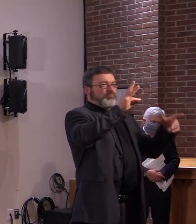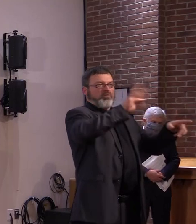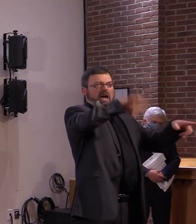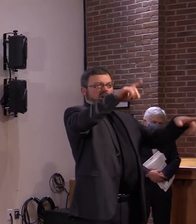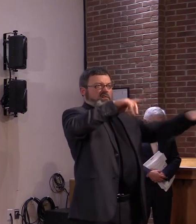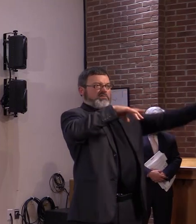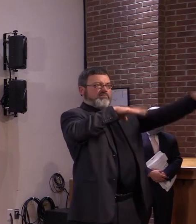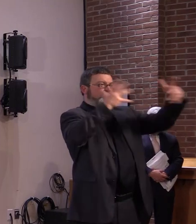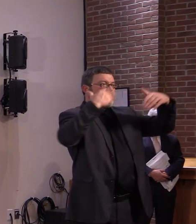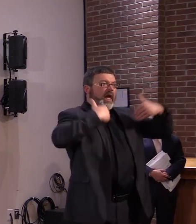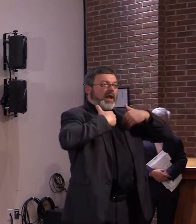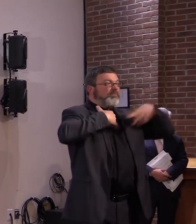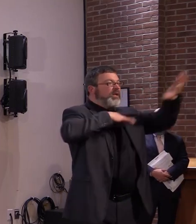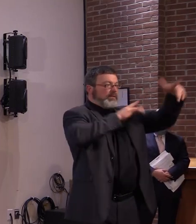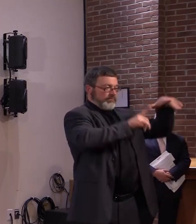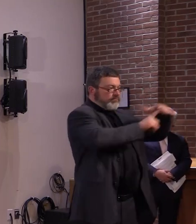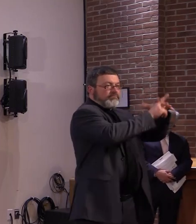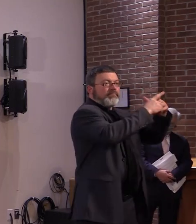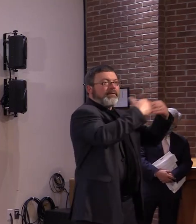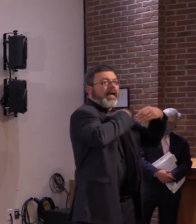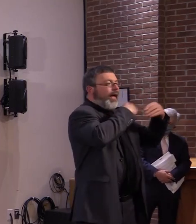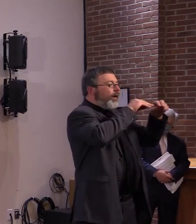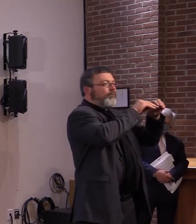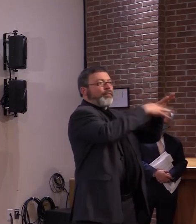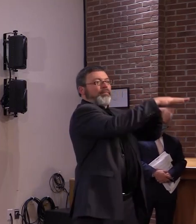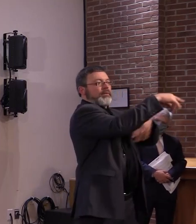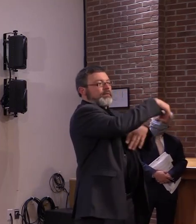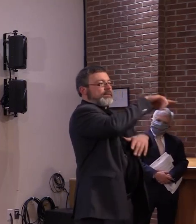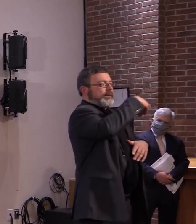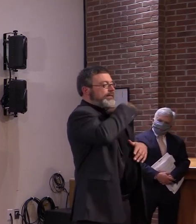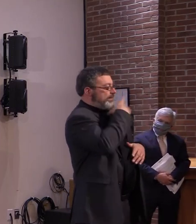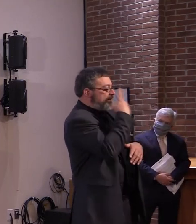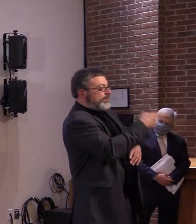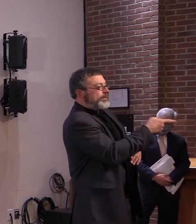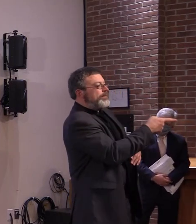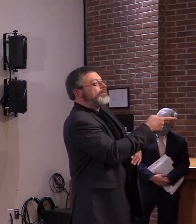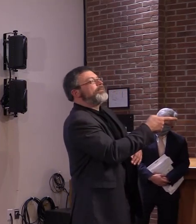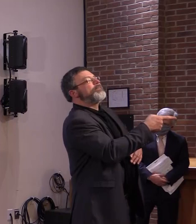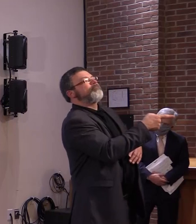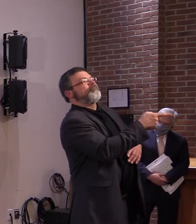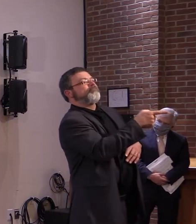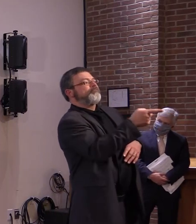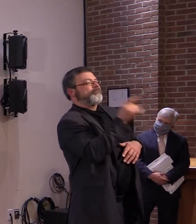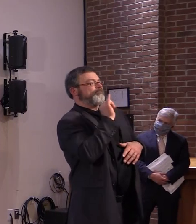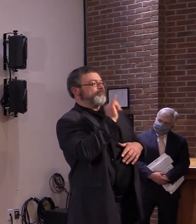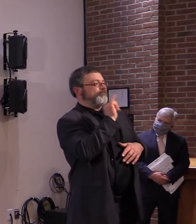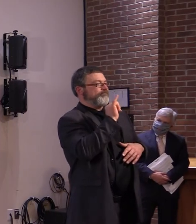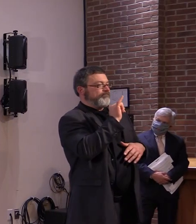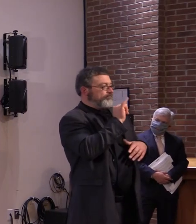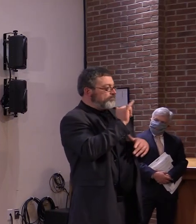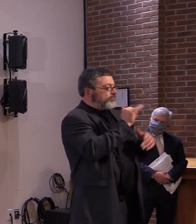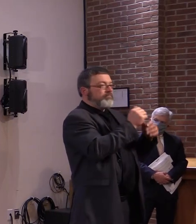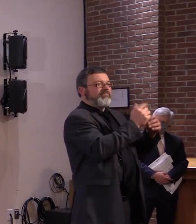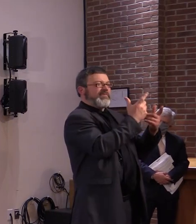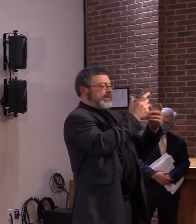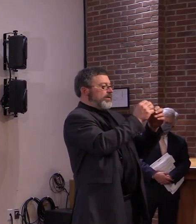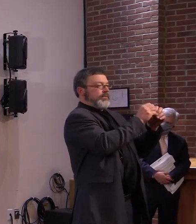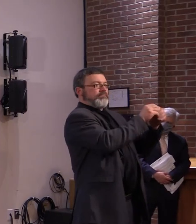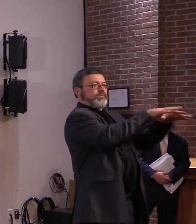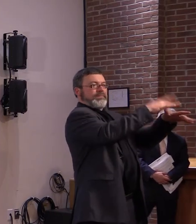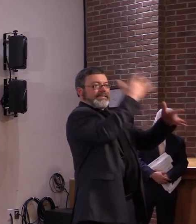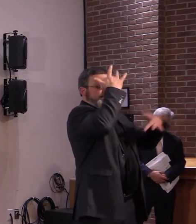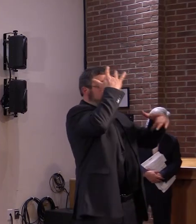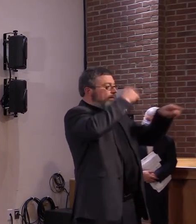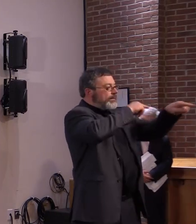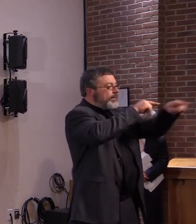been other examples of other species of animals allowing the virus to be